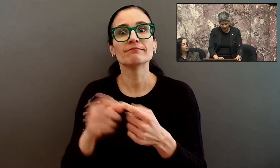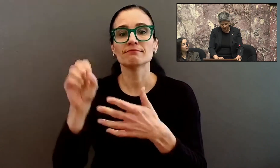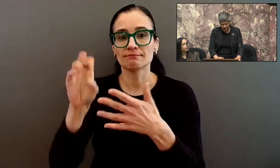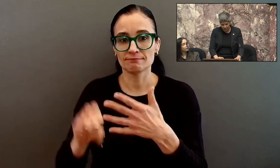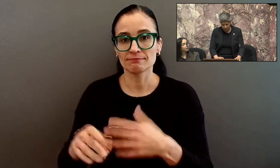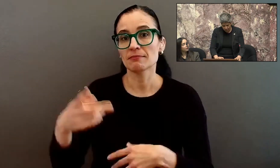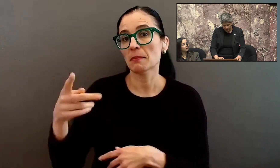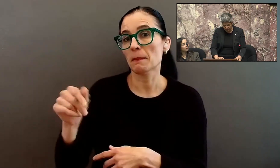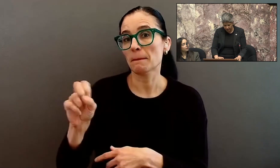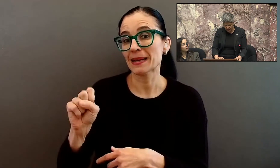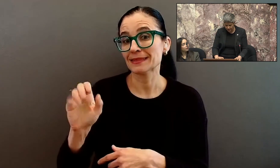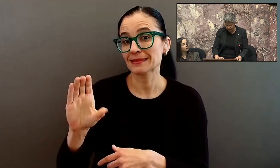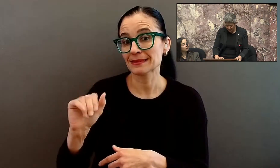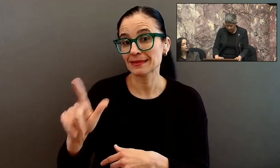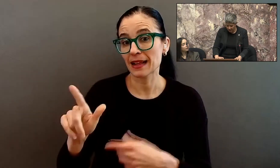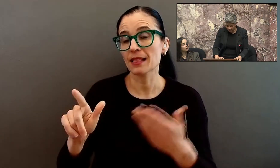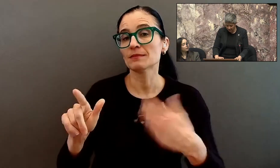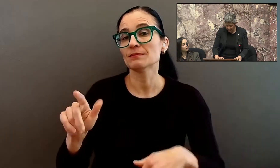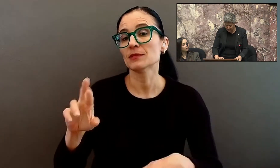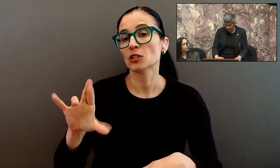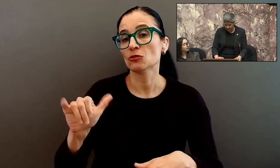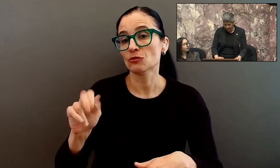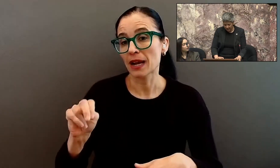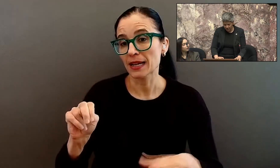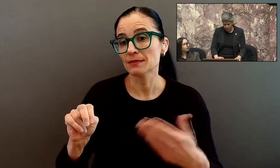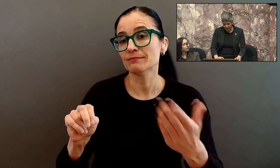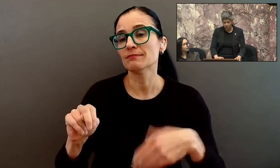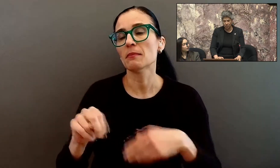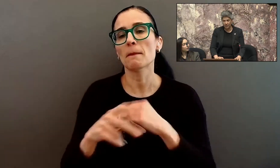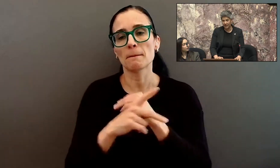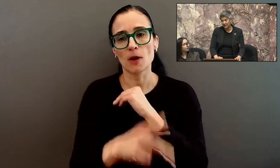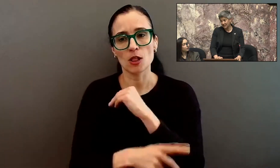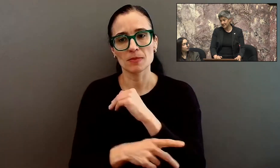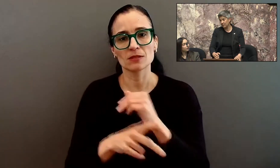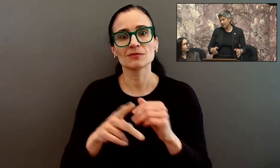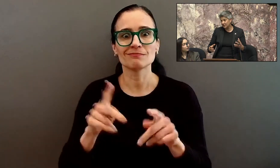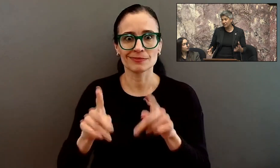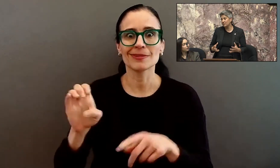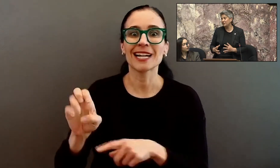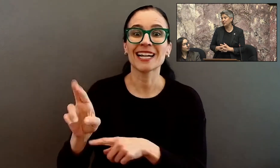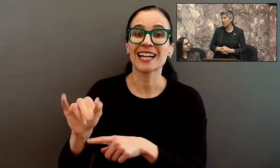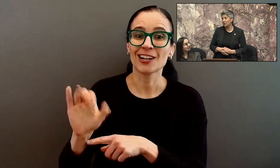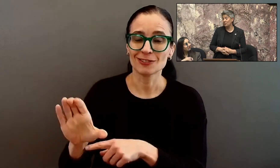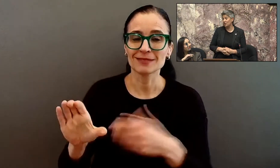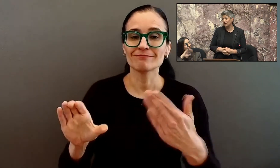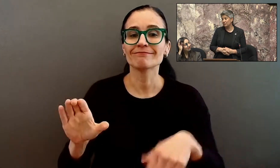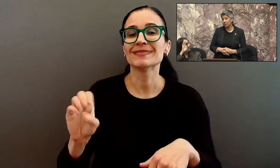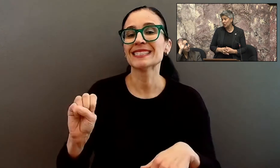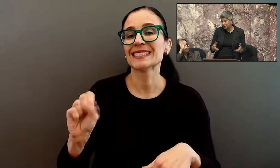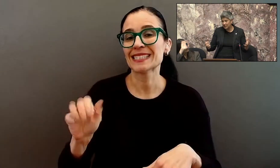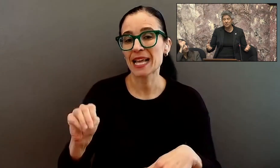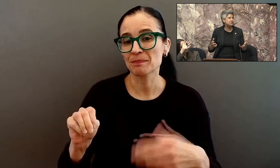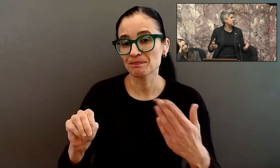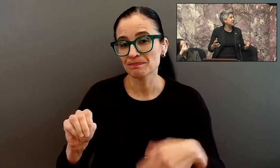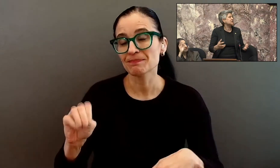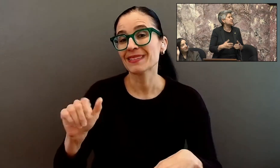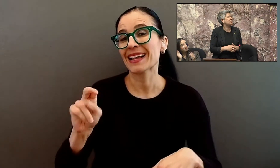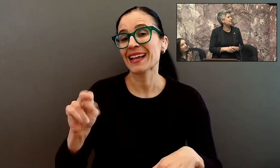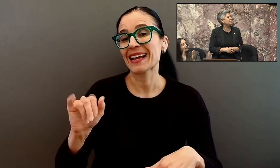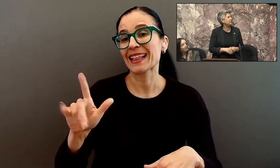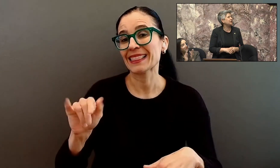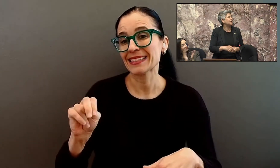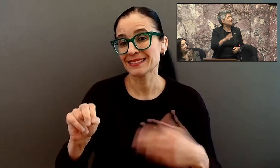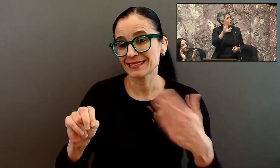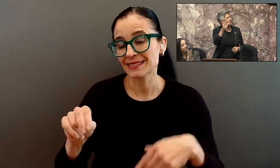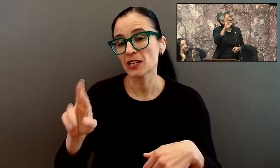Annalyn Kind, Rodil Fraser, Michaela Medill, and Jack Storwick. I ask everybody to give them a very warm welcome for the work that they do to make us